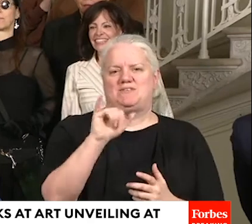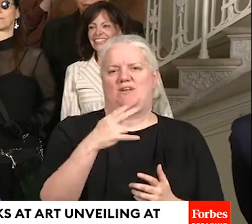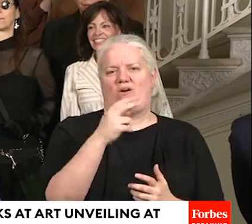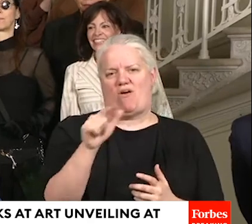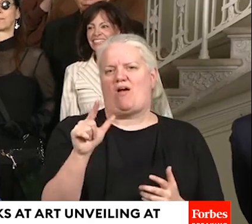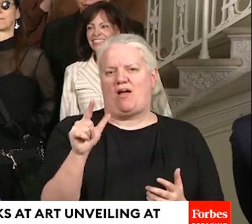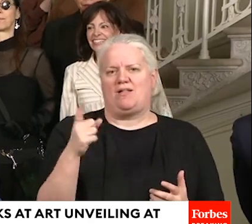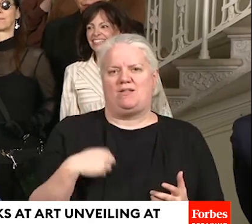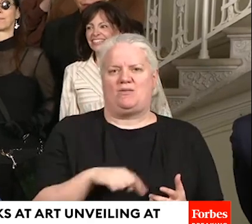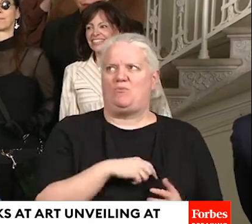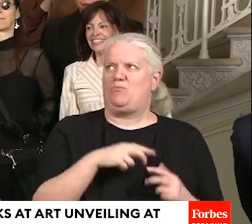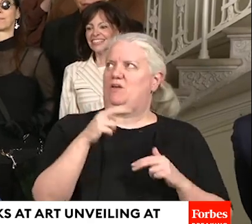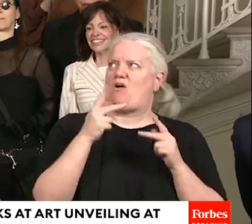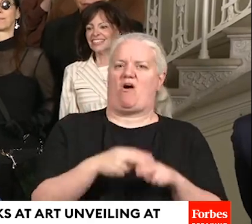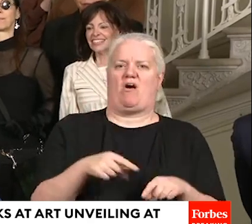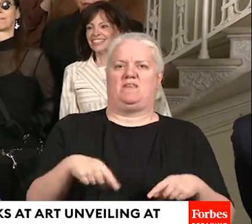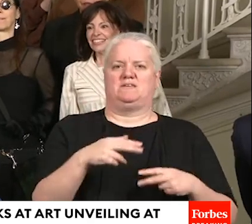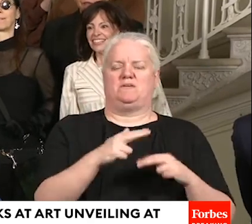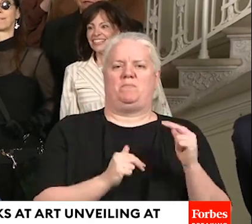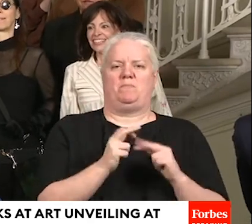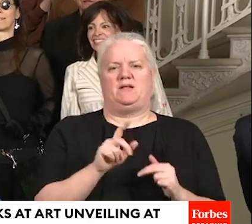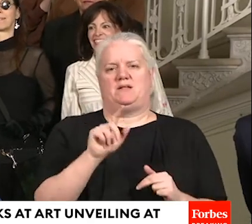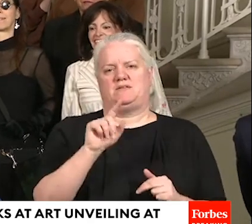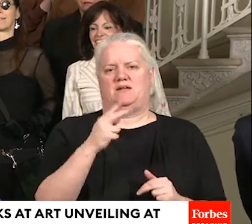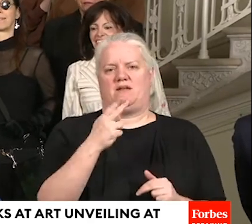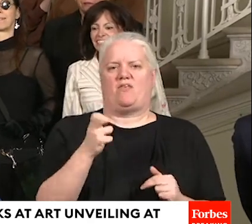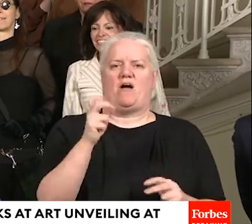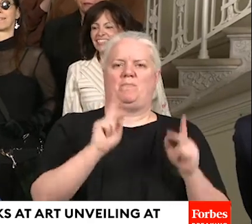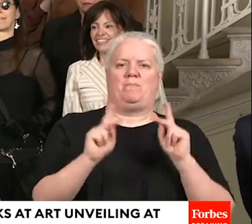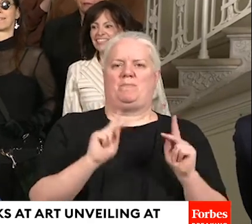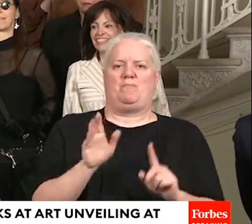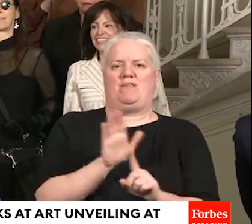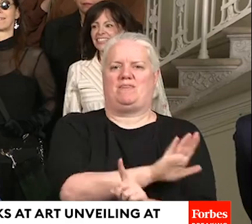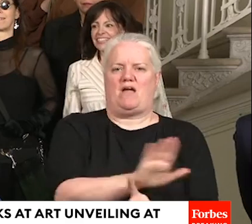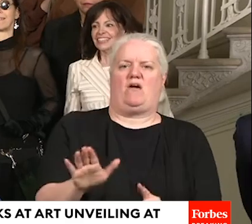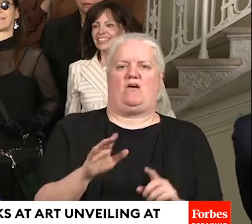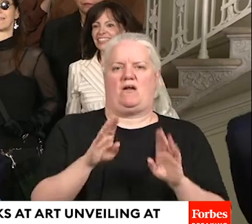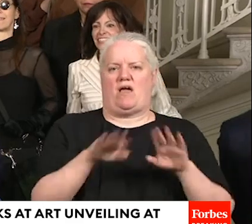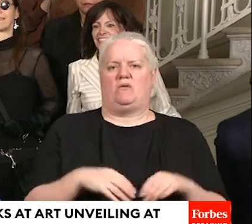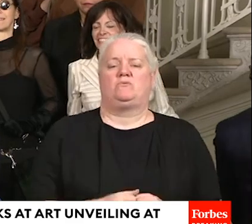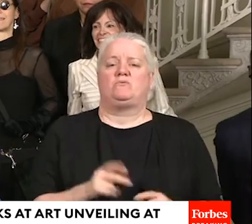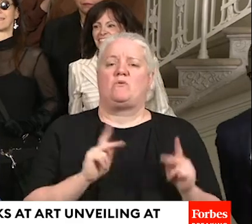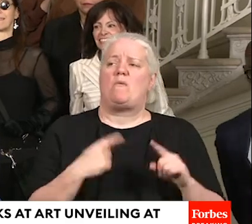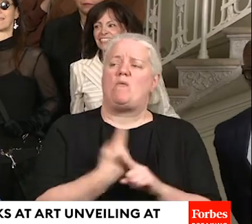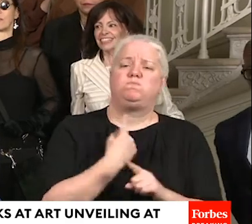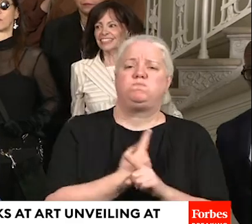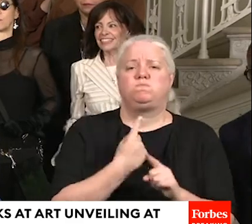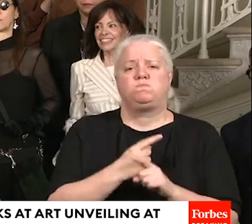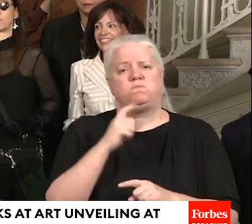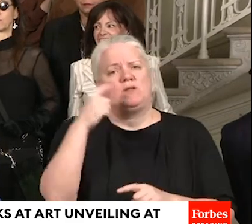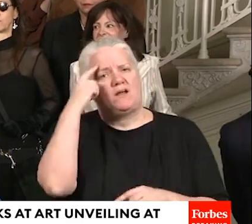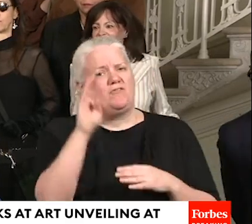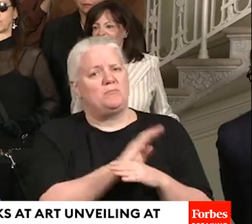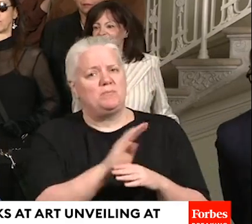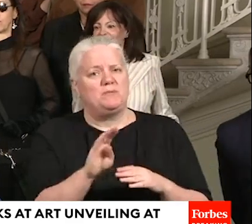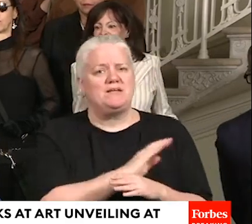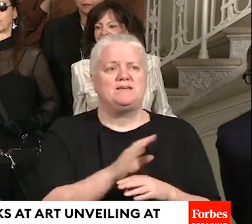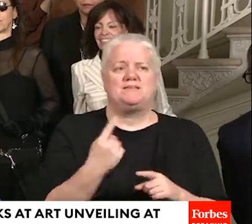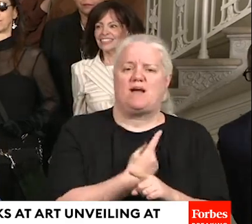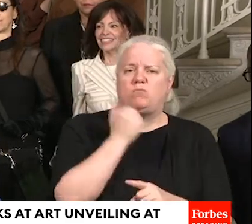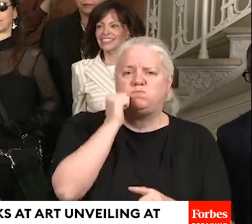call the People's House, and people can walk through and see it as they go about doing government business. In